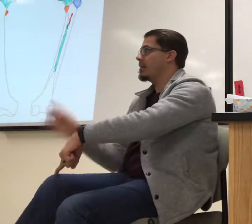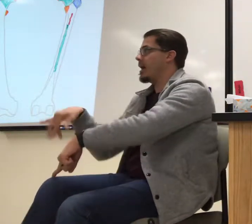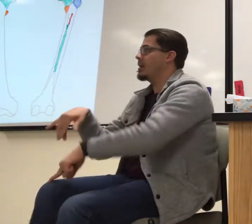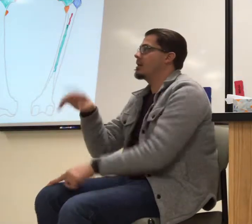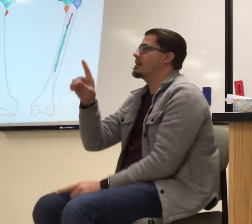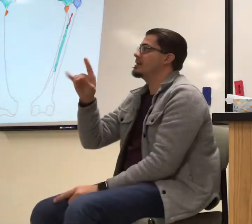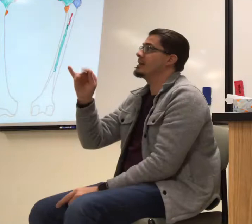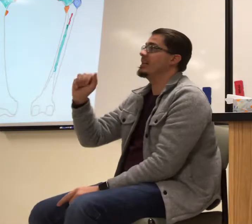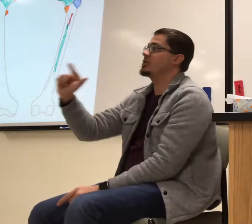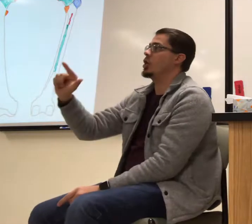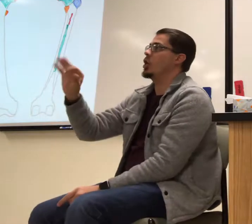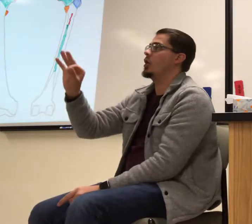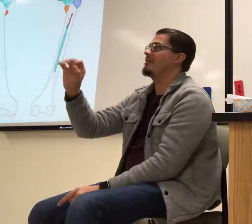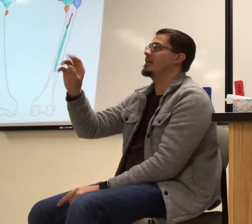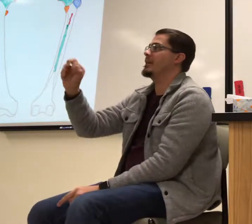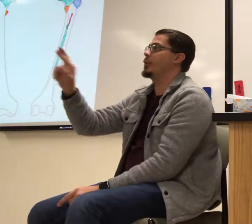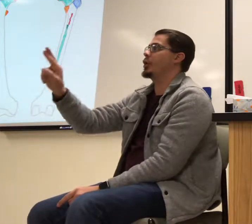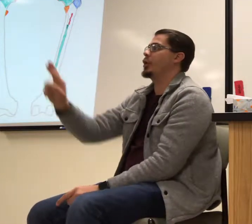femur.